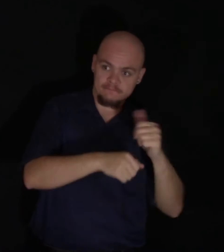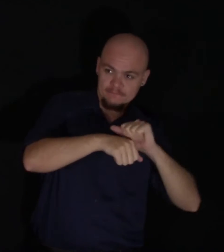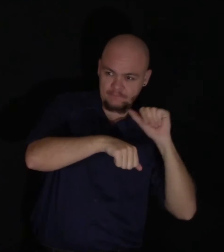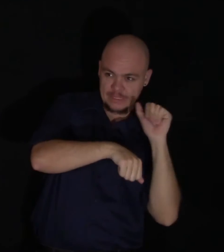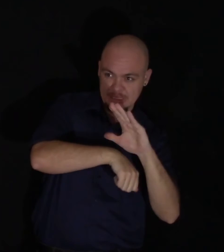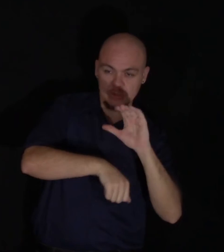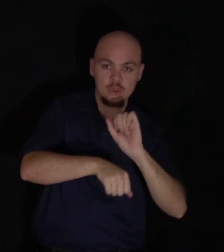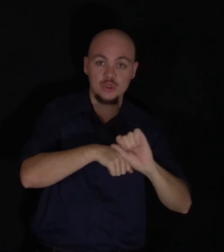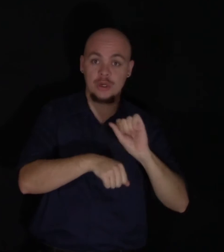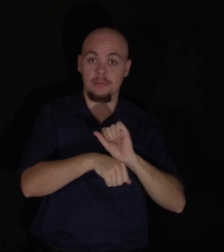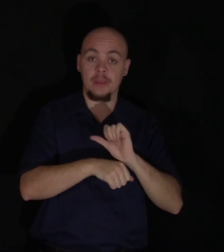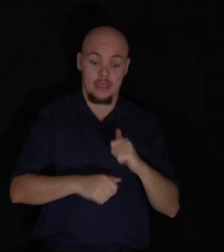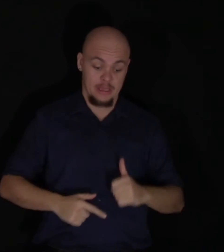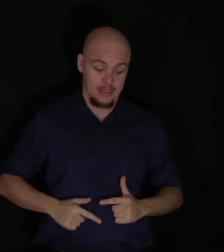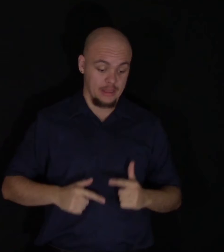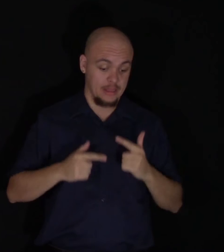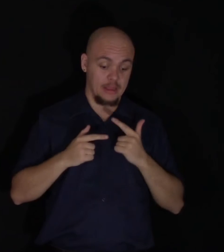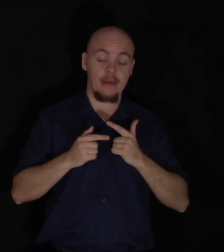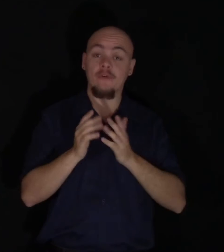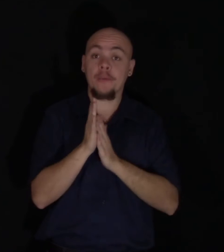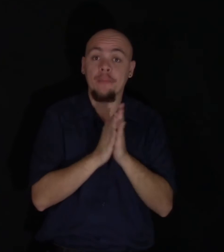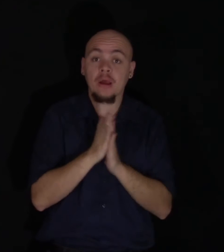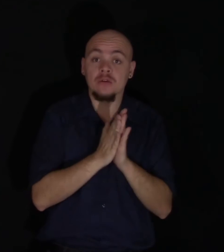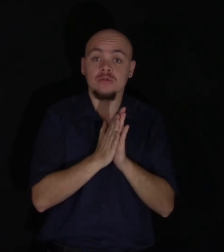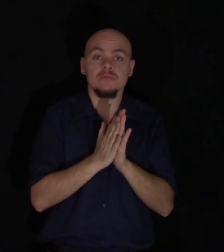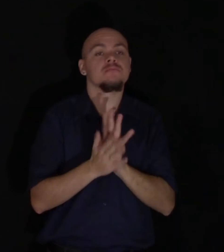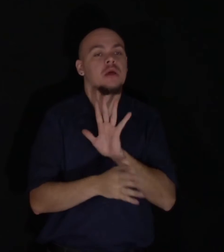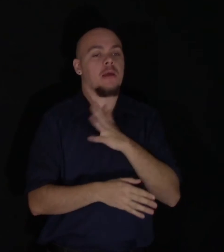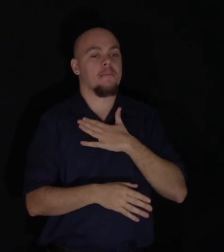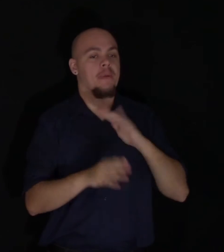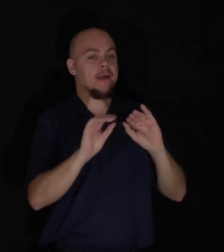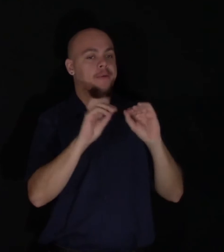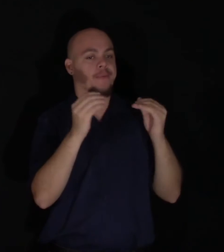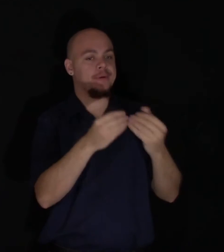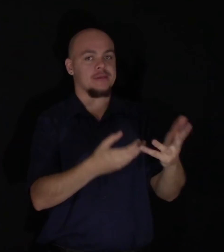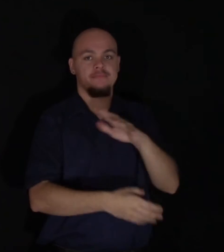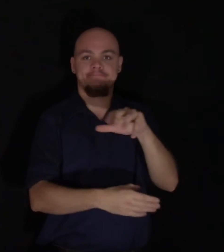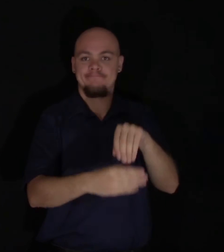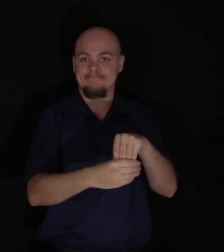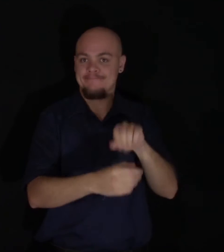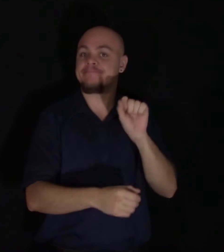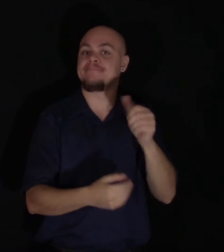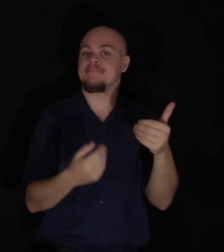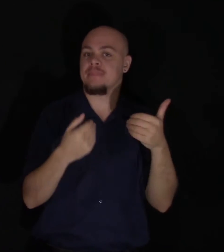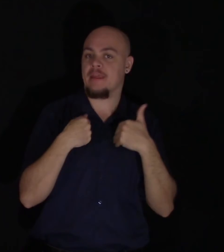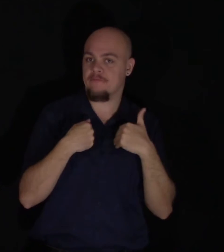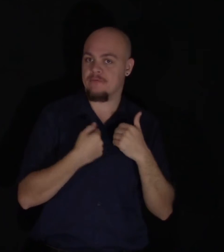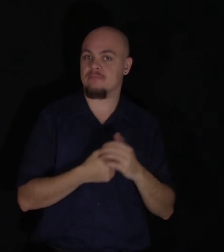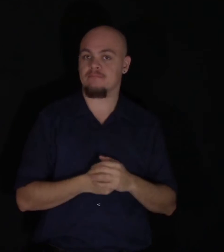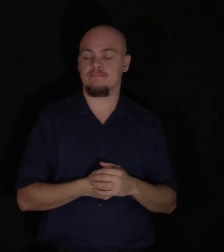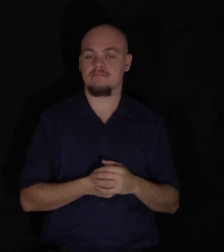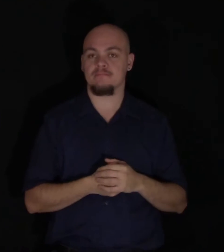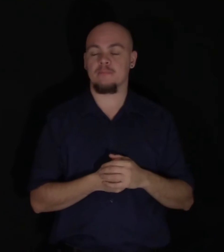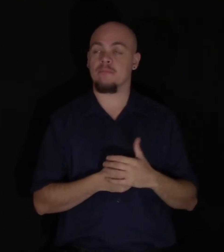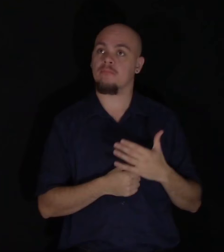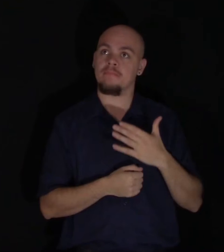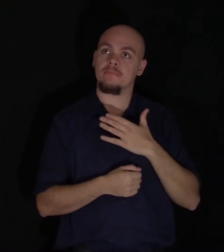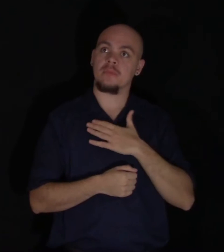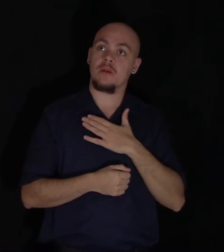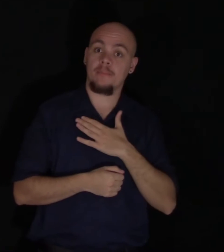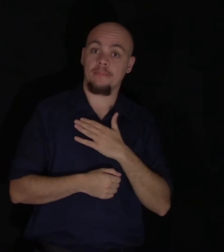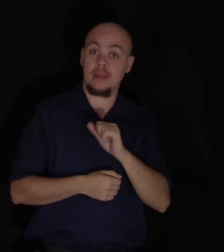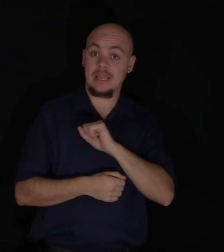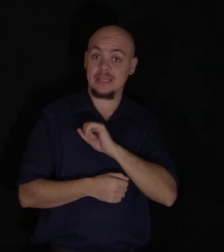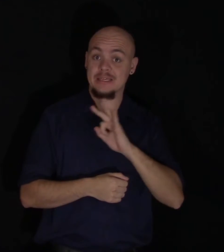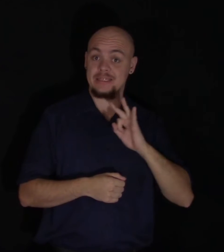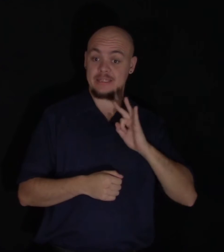of being passionate in life is one that I have brought into the fabric of my organization. I am really committed to my staff